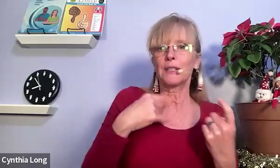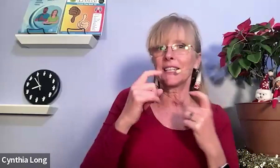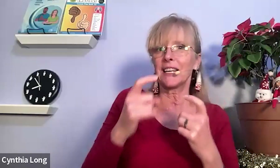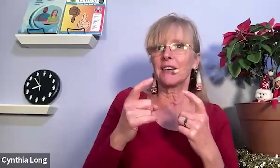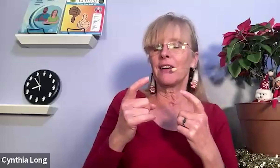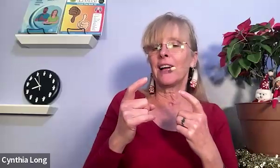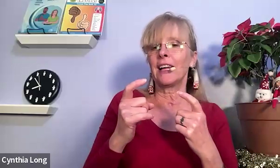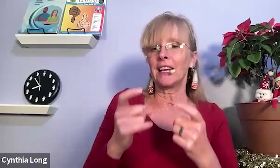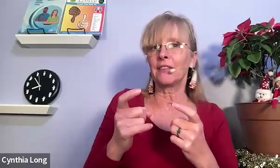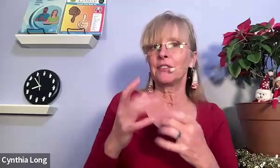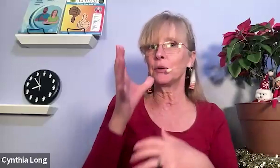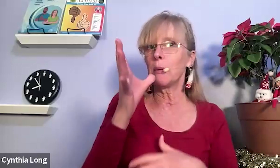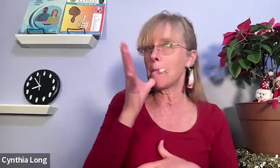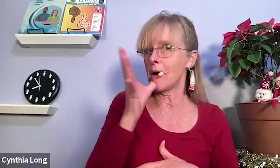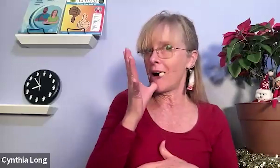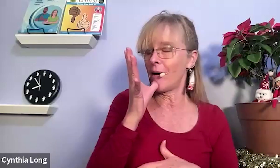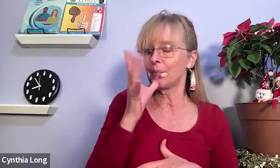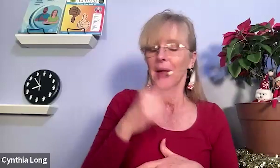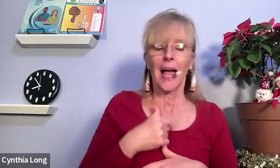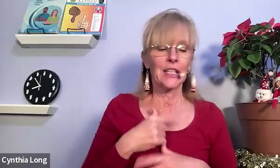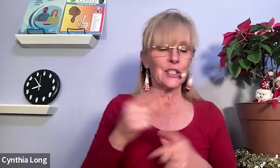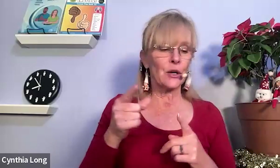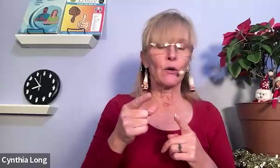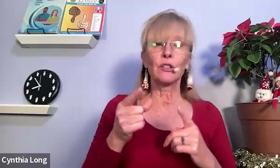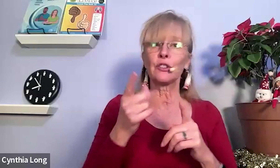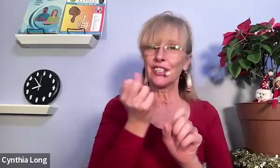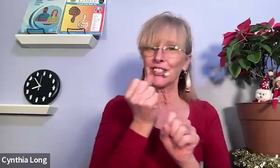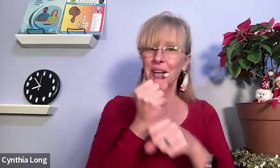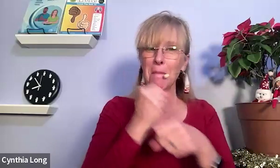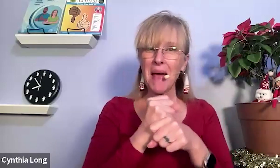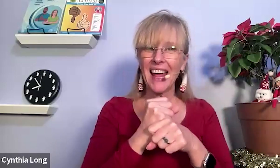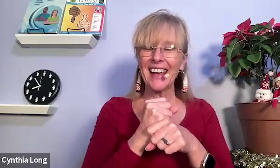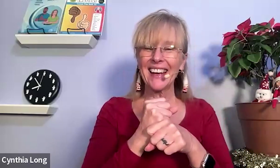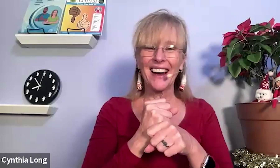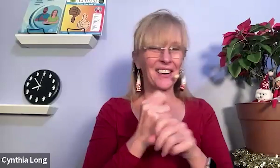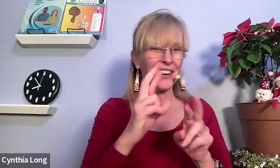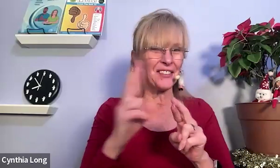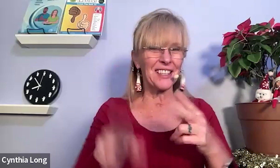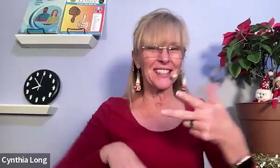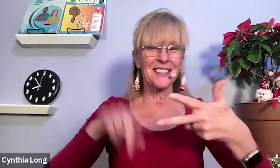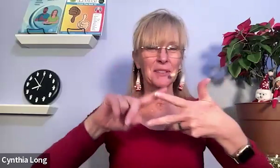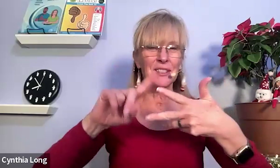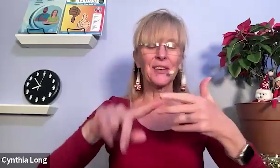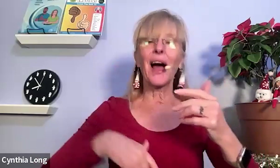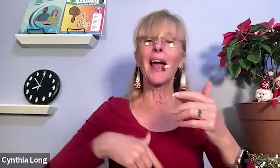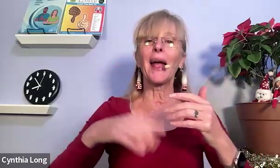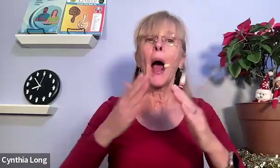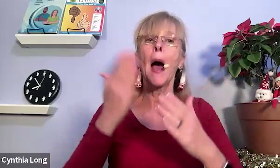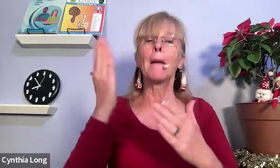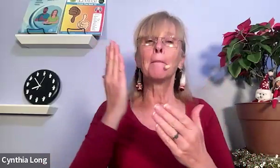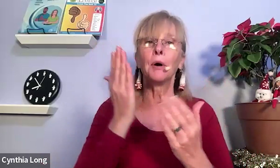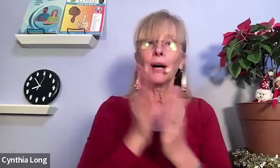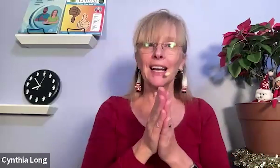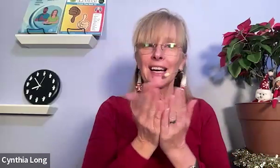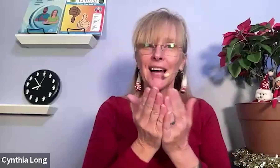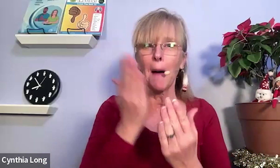to give a gift to mom. And so she's going to make, are you ready for this? Number two, a